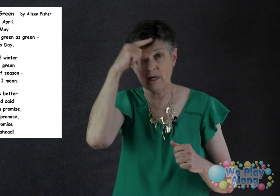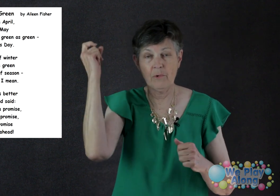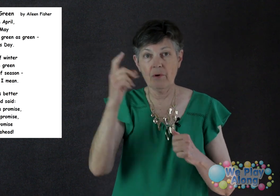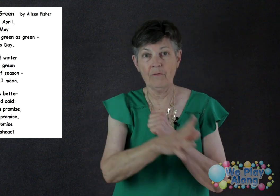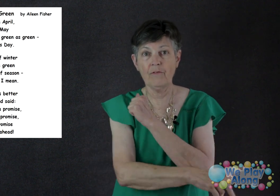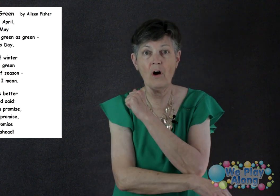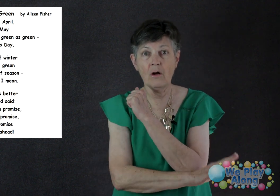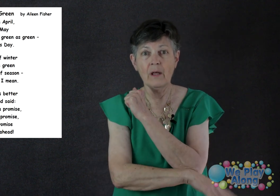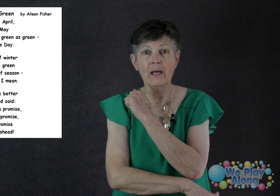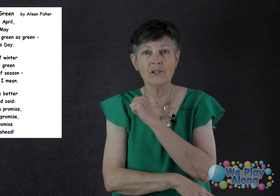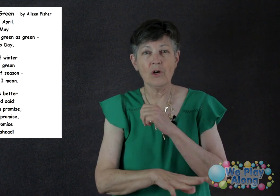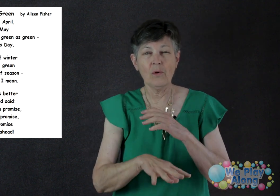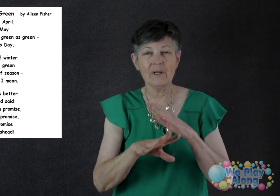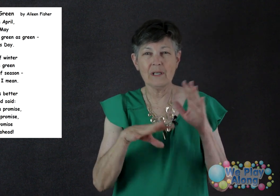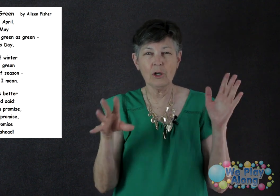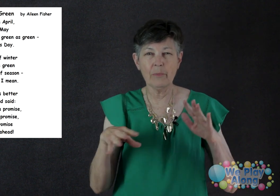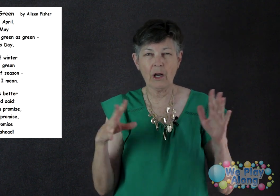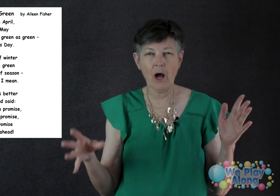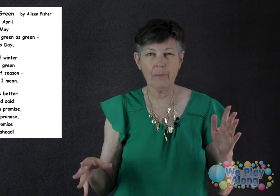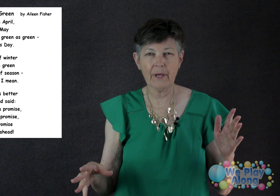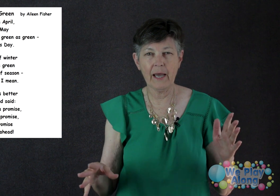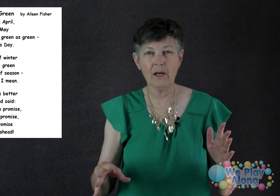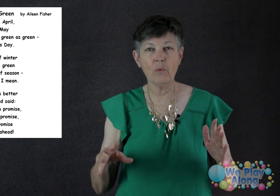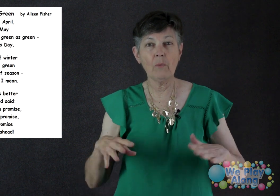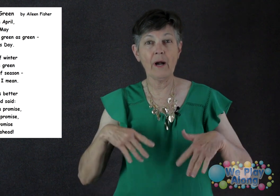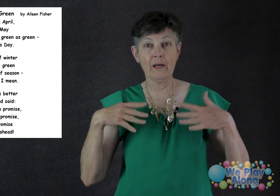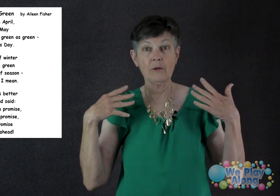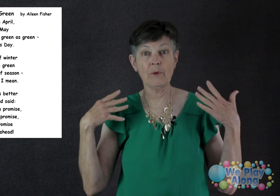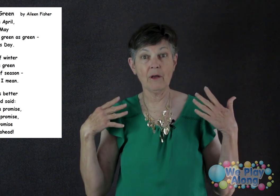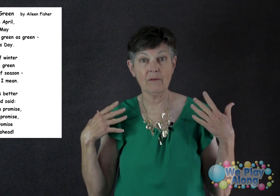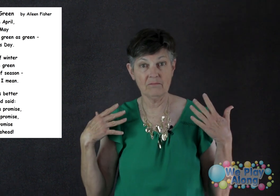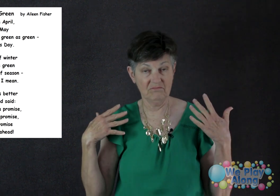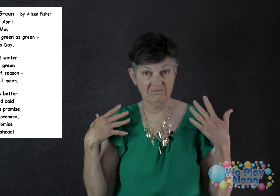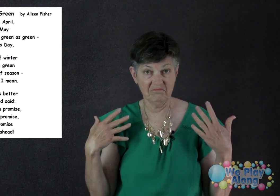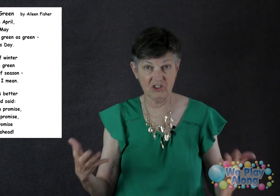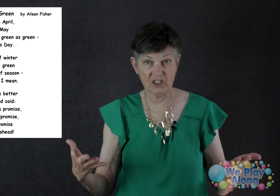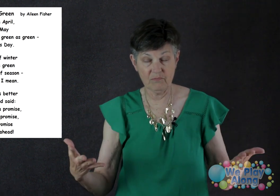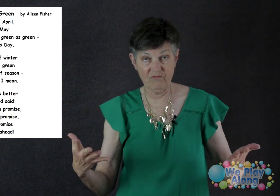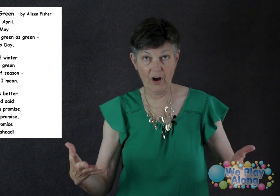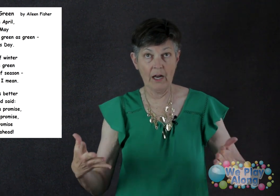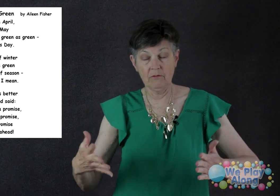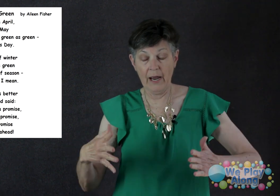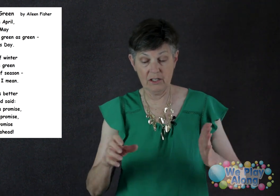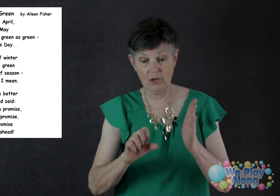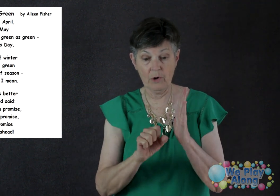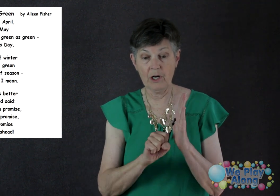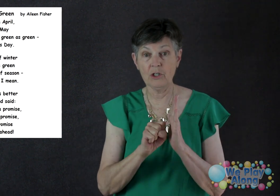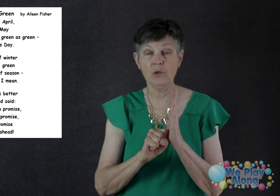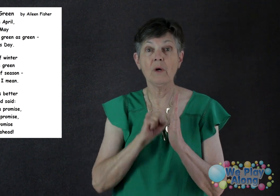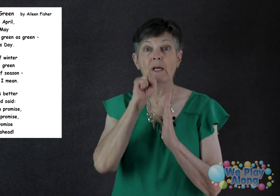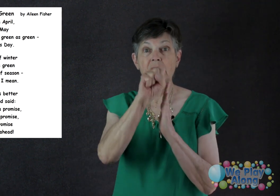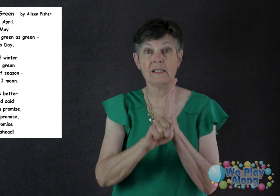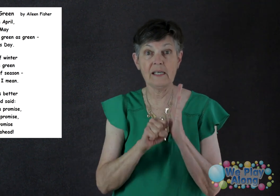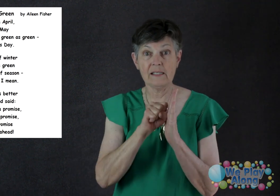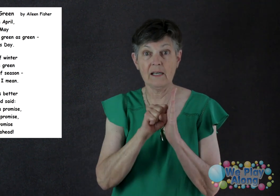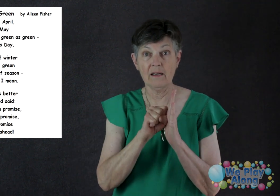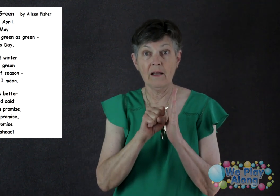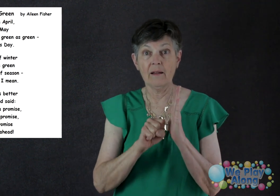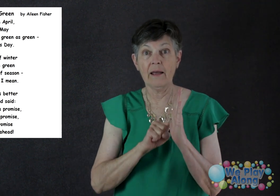summer and fall. So it's a little bit complicated. We want it to be just fun, right? So we're going to do season, like